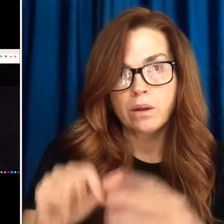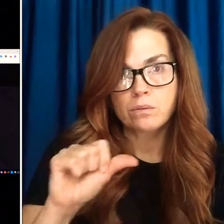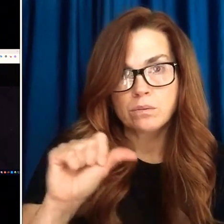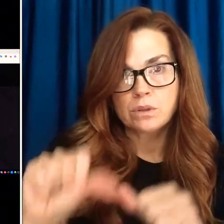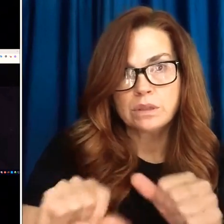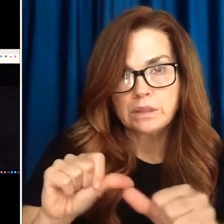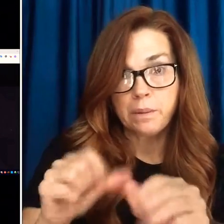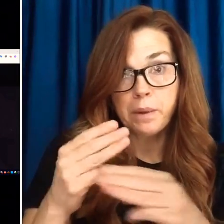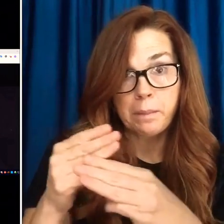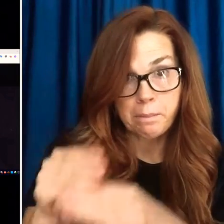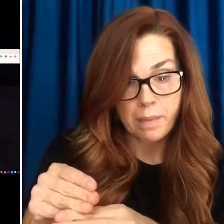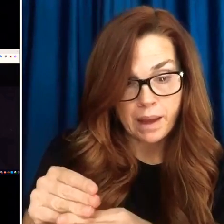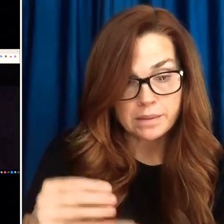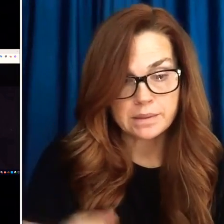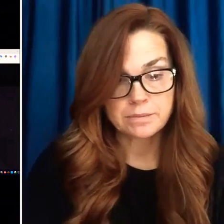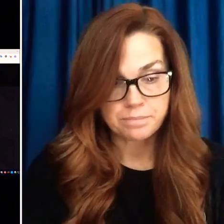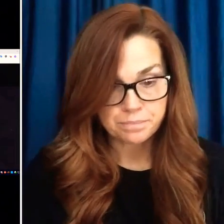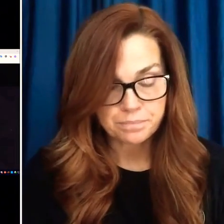mass.